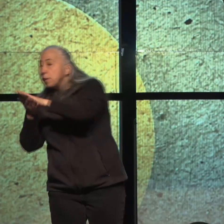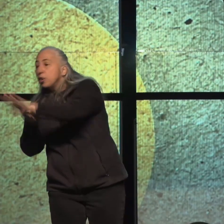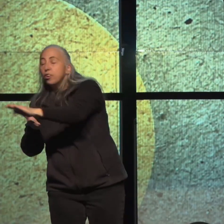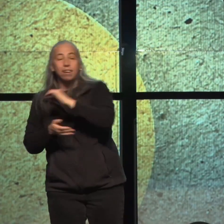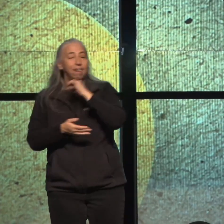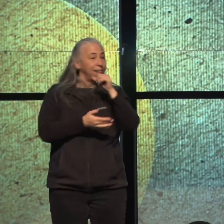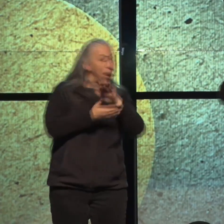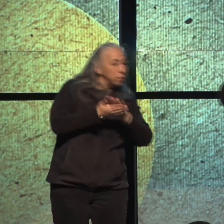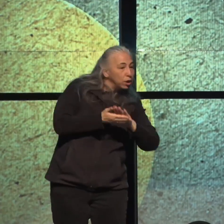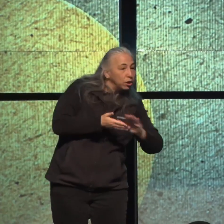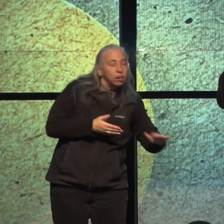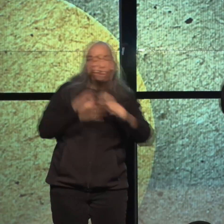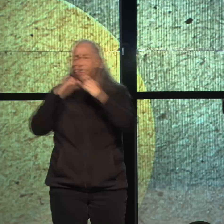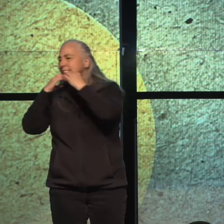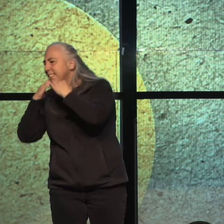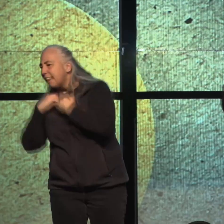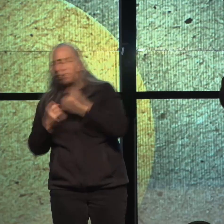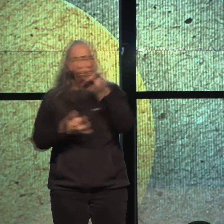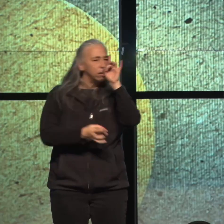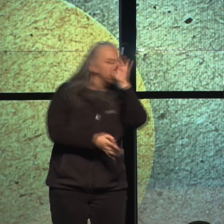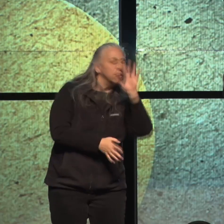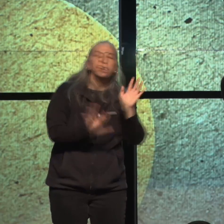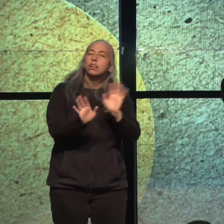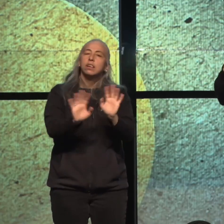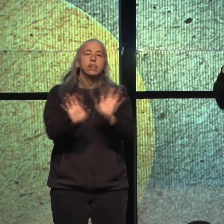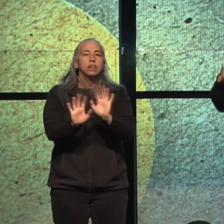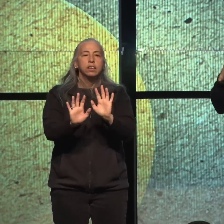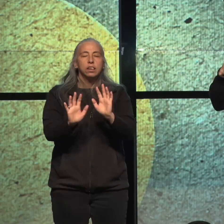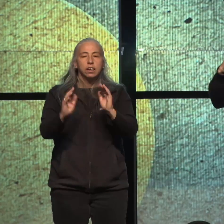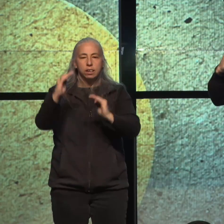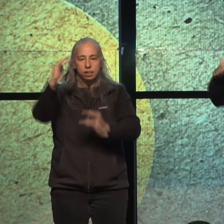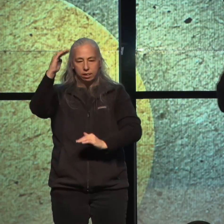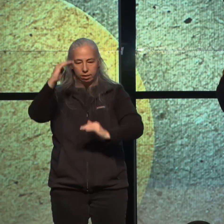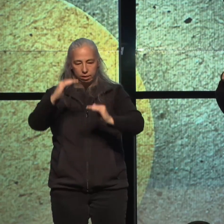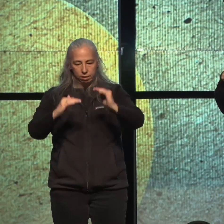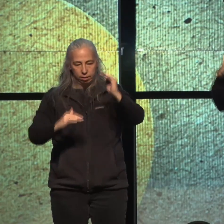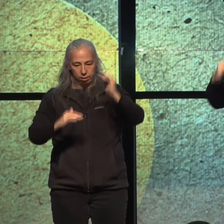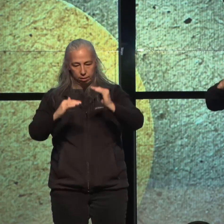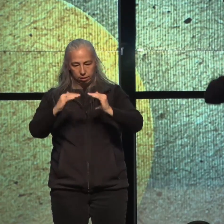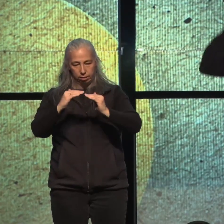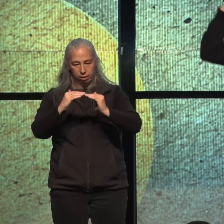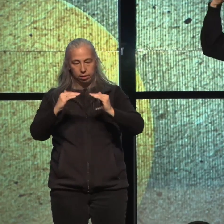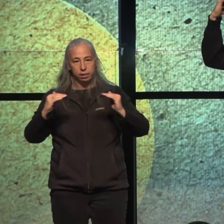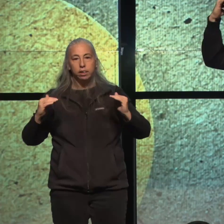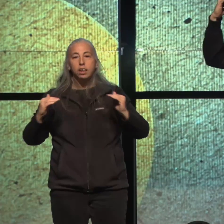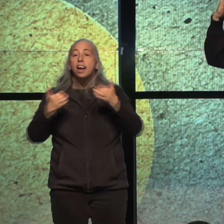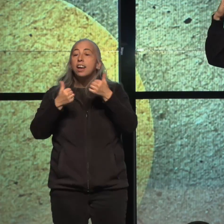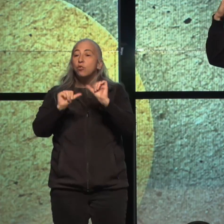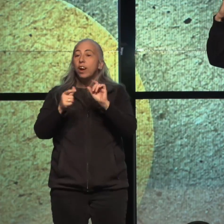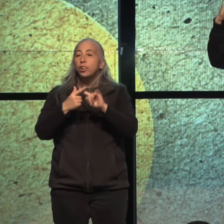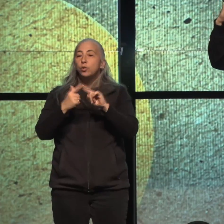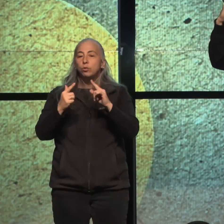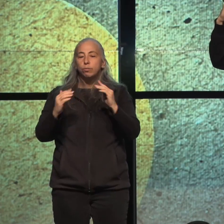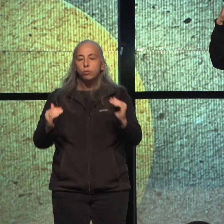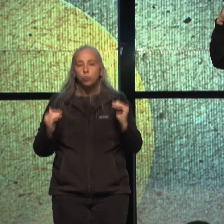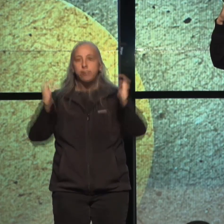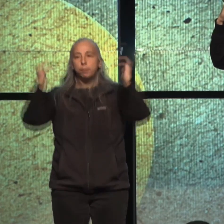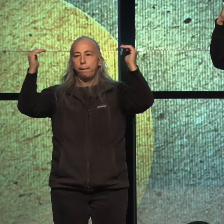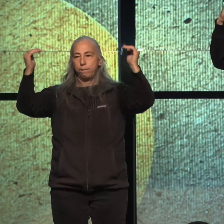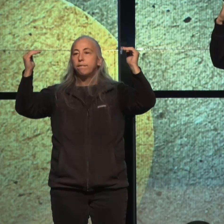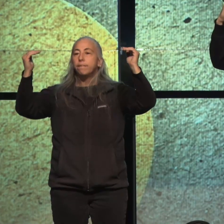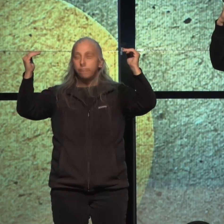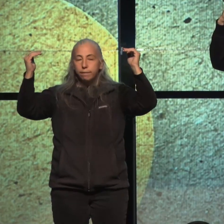very difficult because our whole world is based upon these things, but to try and live in a salvation above that.